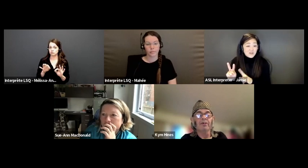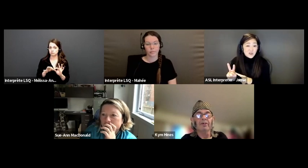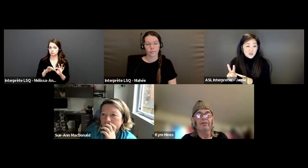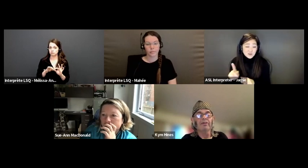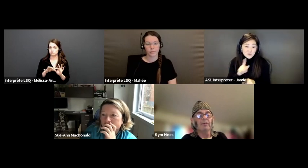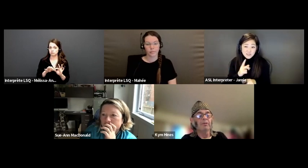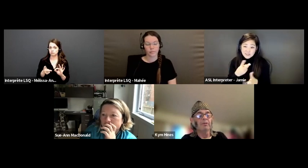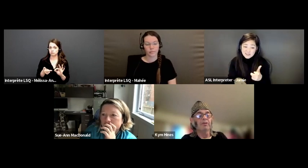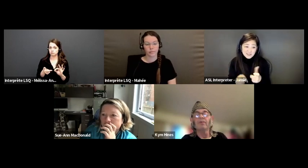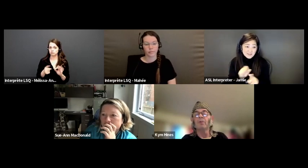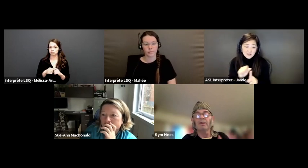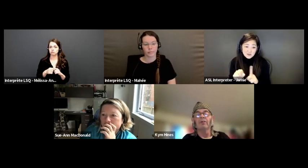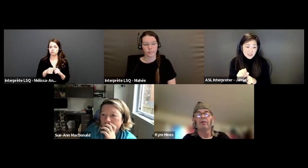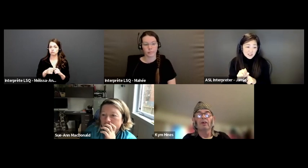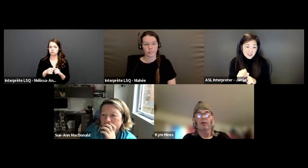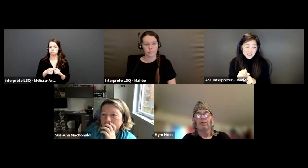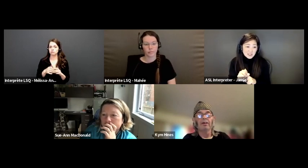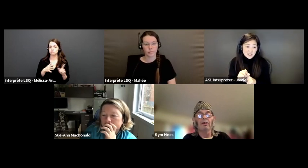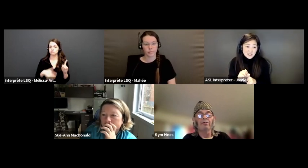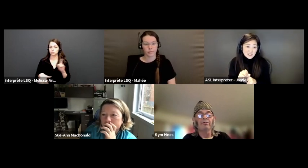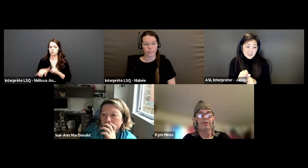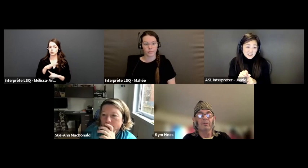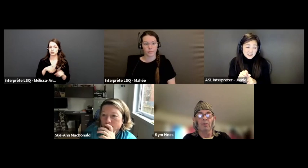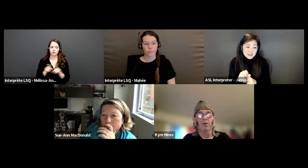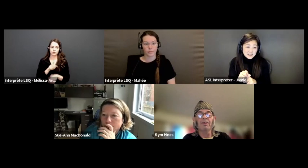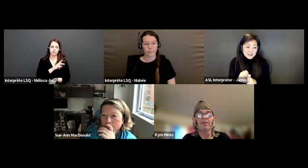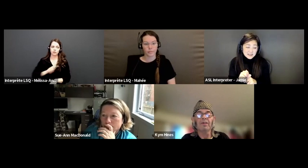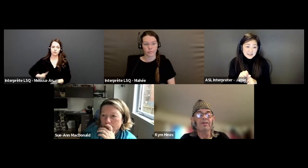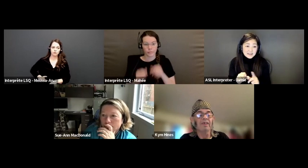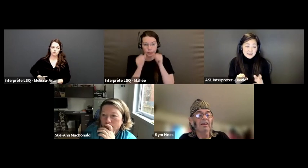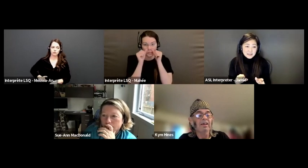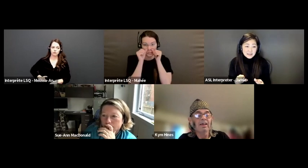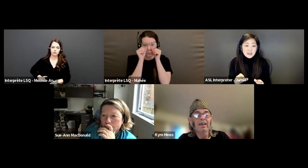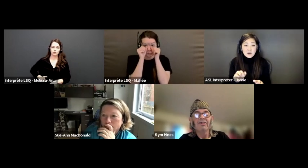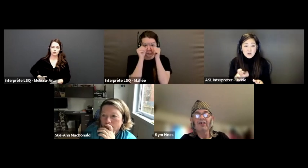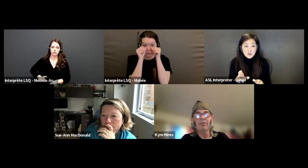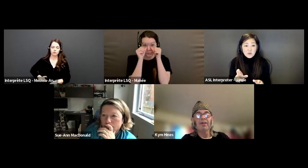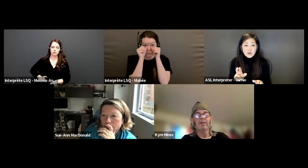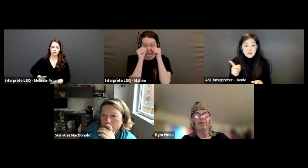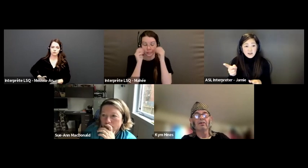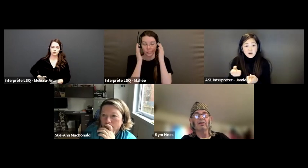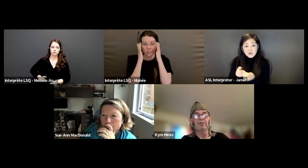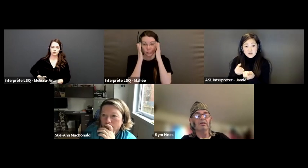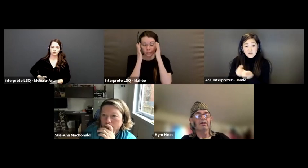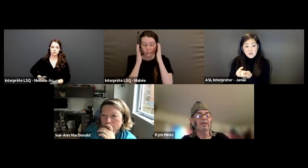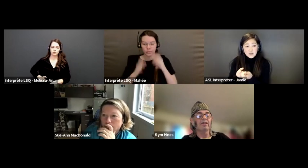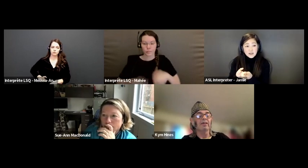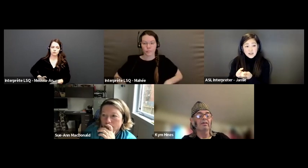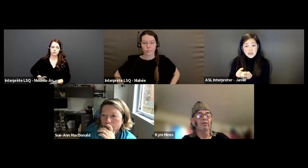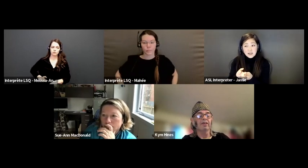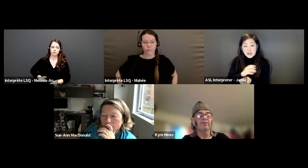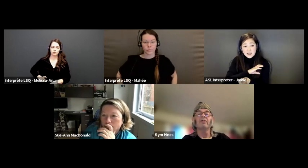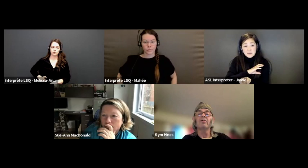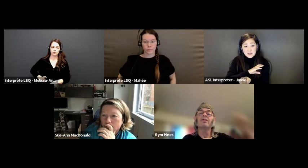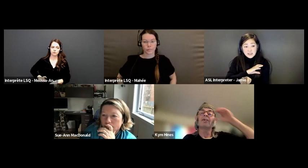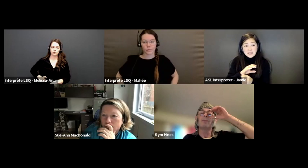situation where the people who just got voted in are supporting this police state. It seems like historically the